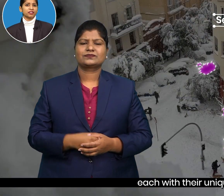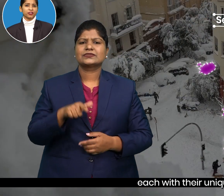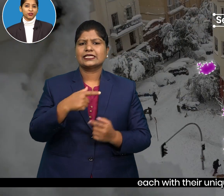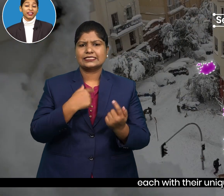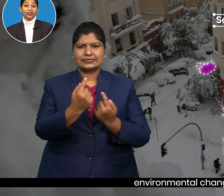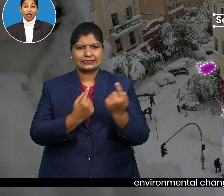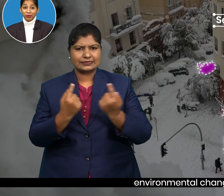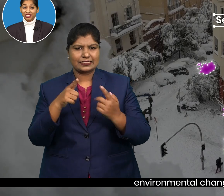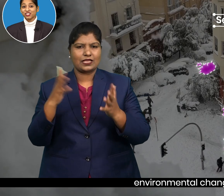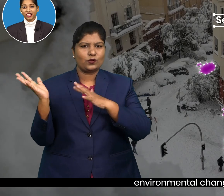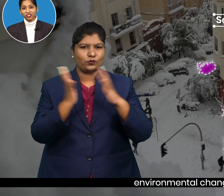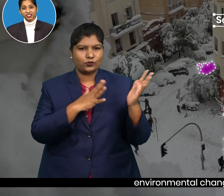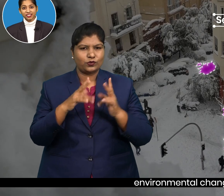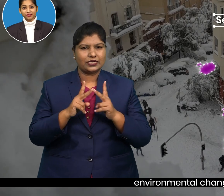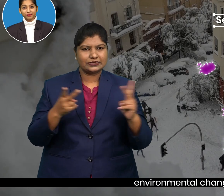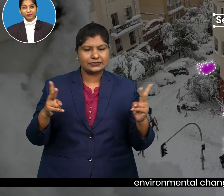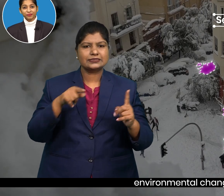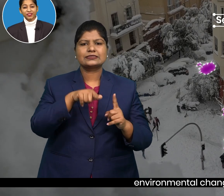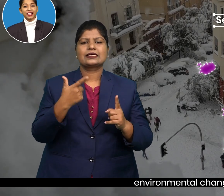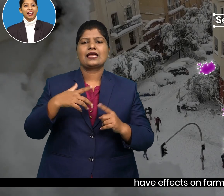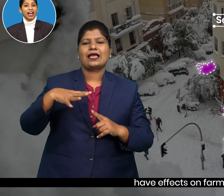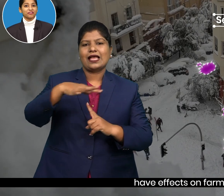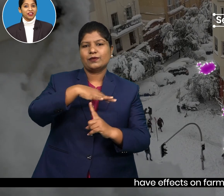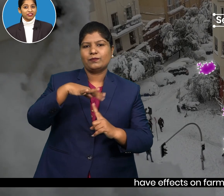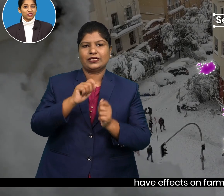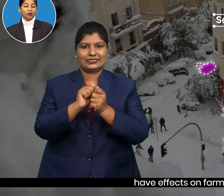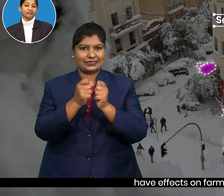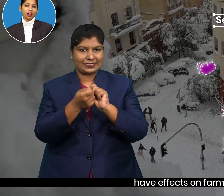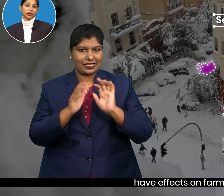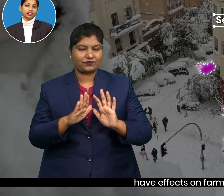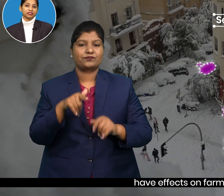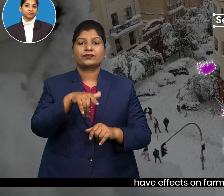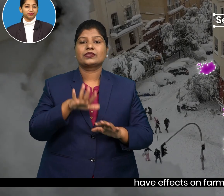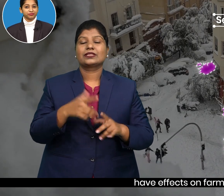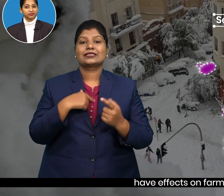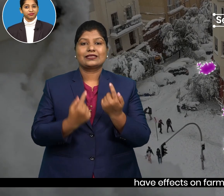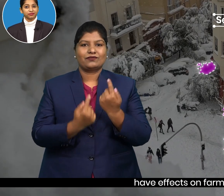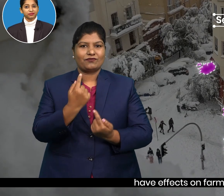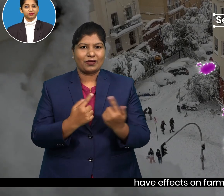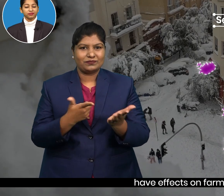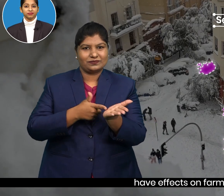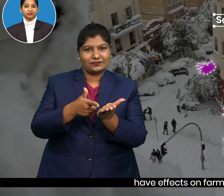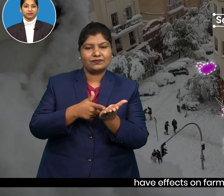each with their unique environmental changes, have effects on farming.